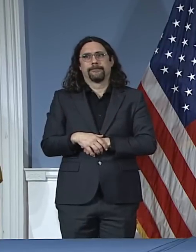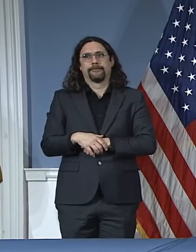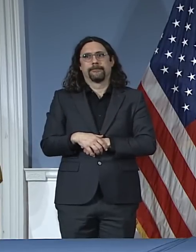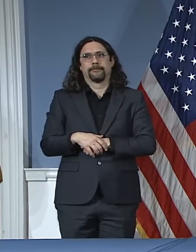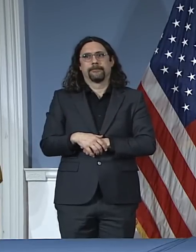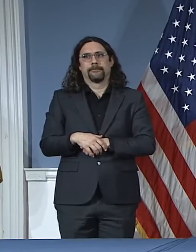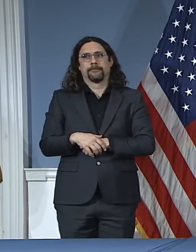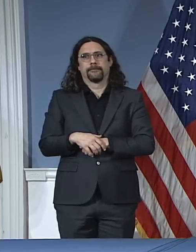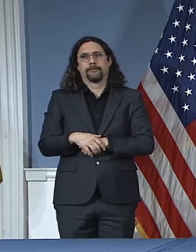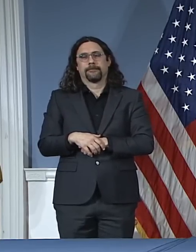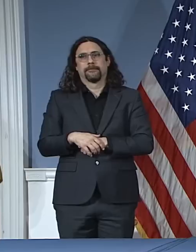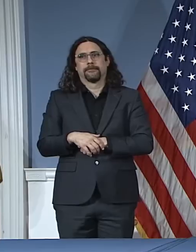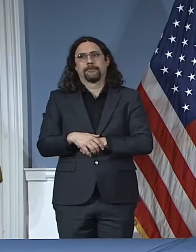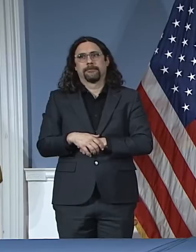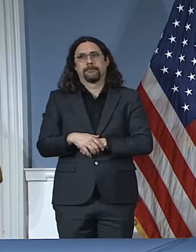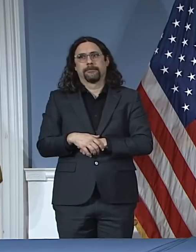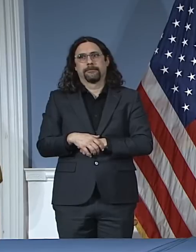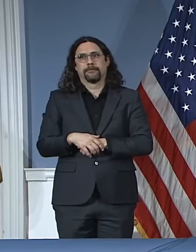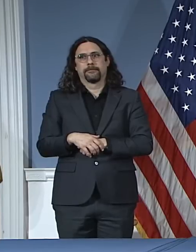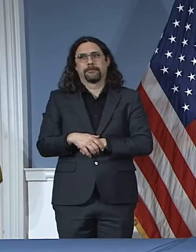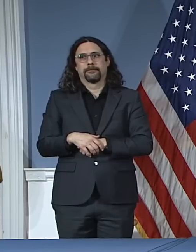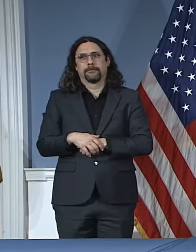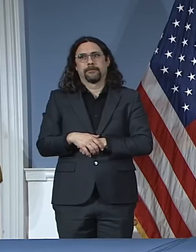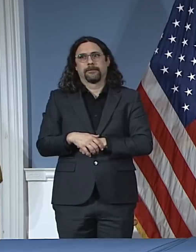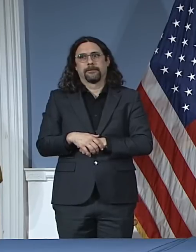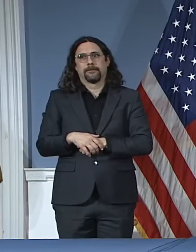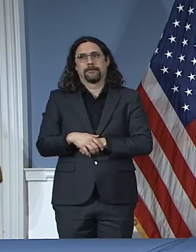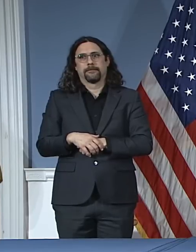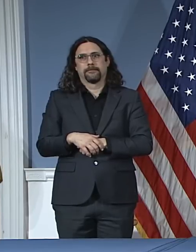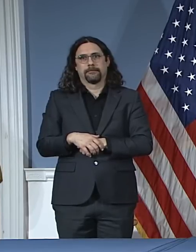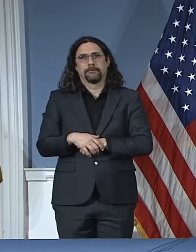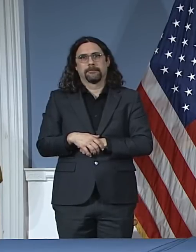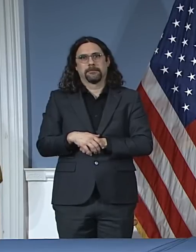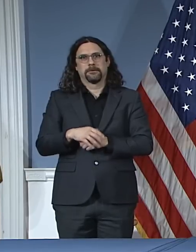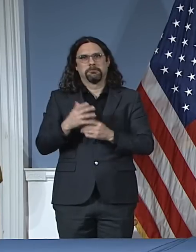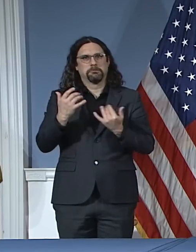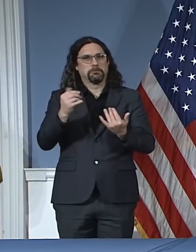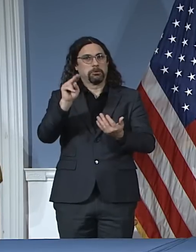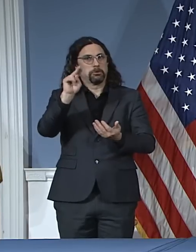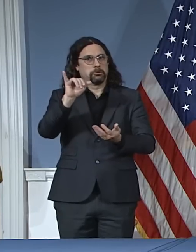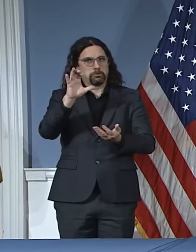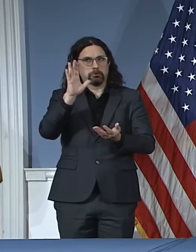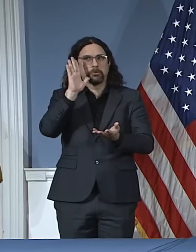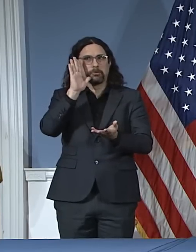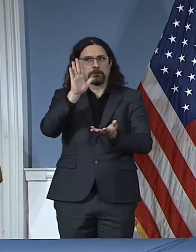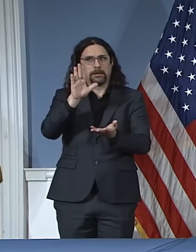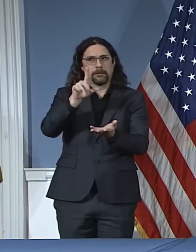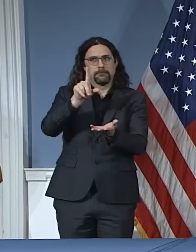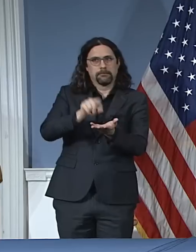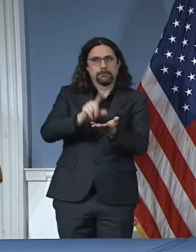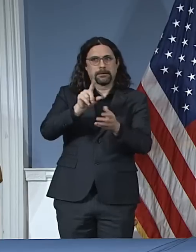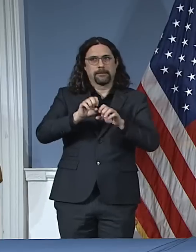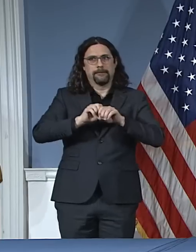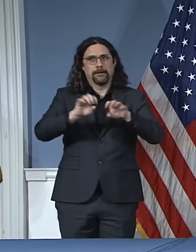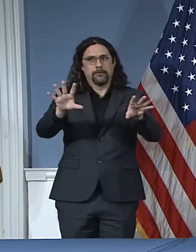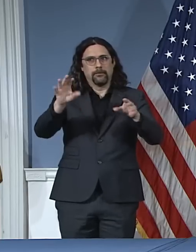information will be published in more detail shortly, there have been, in the age group from birth to